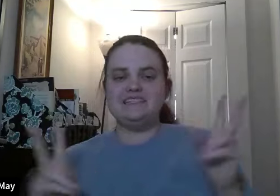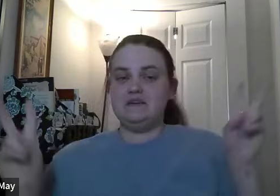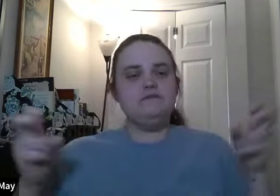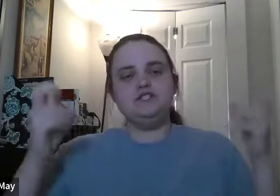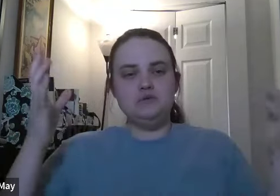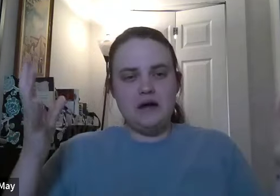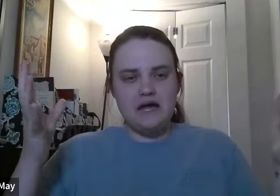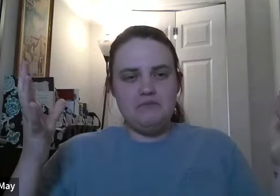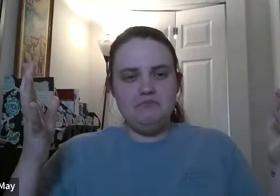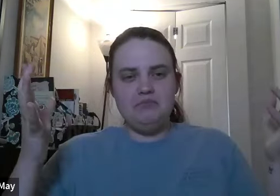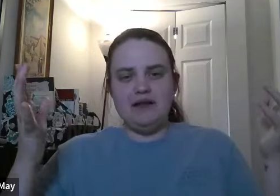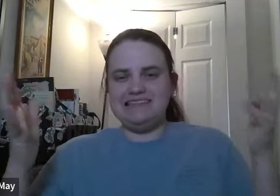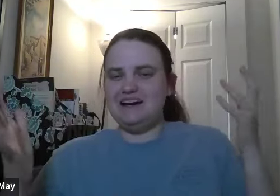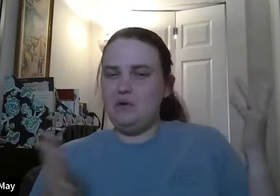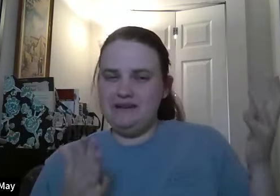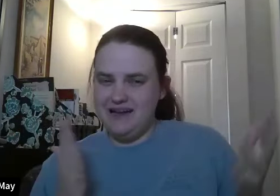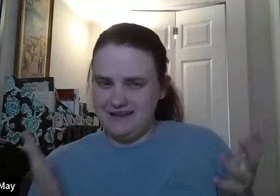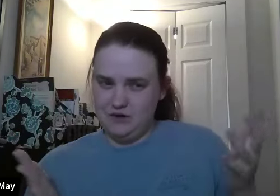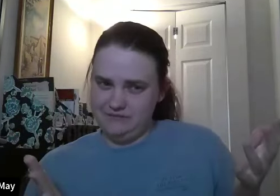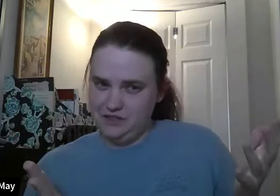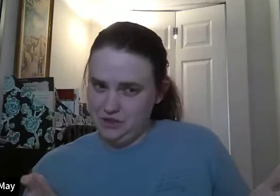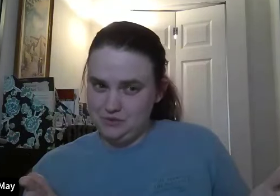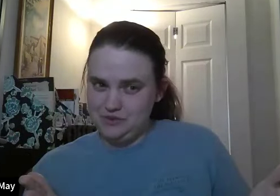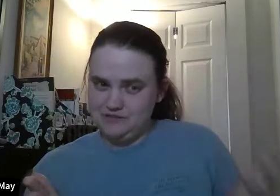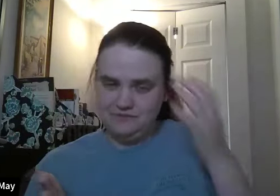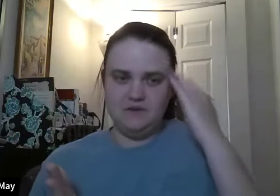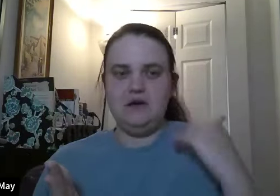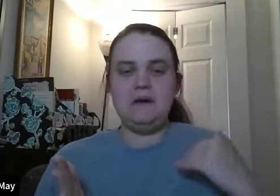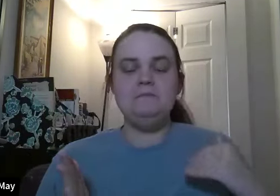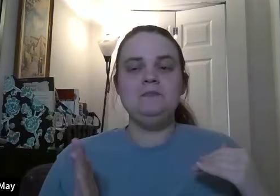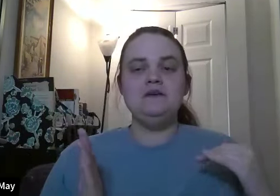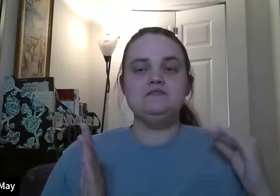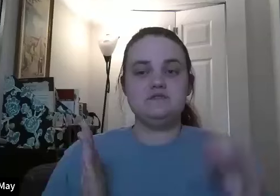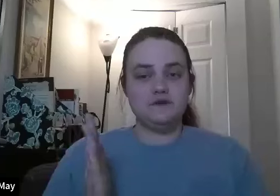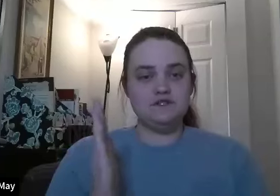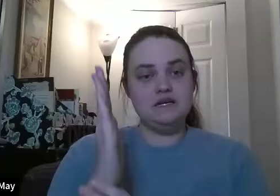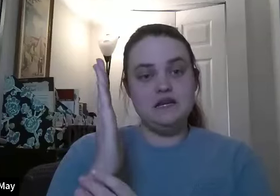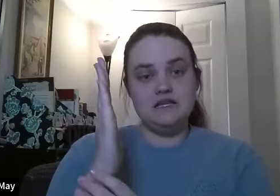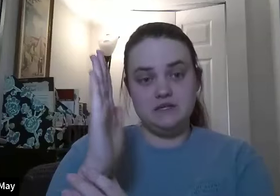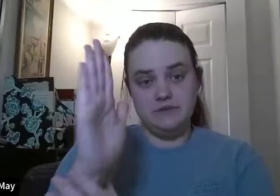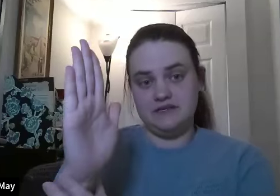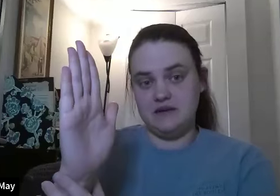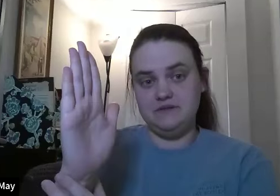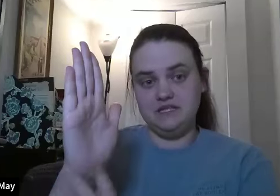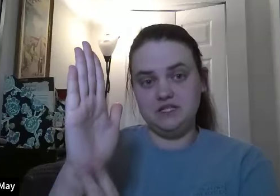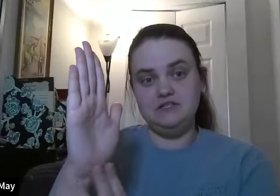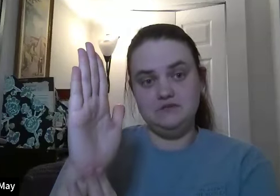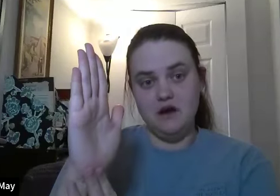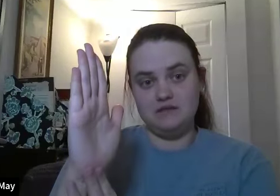the official way, but it's not always as often used. Okay. So the first one is going to be that same position. So